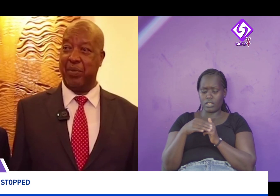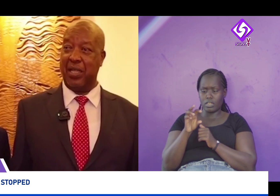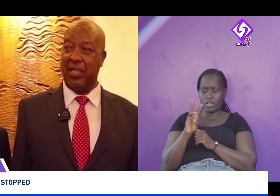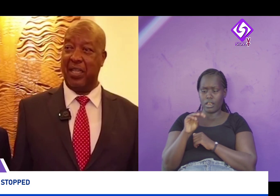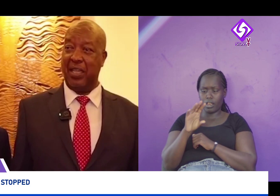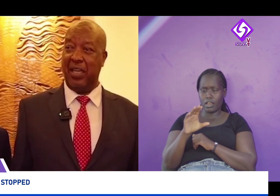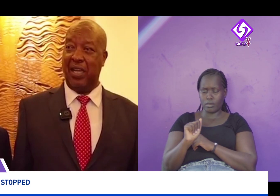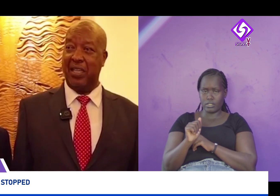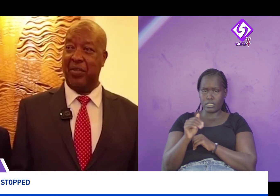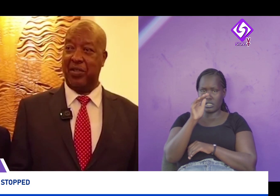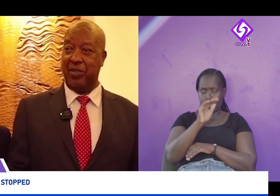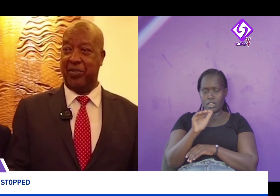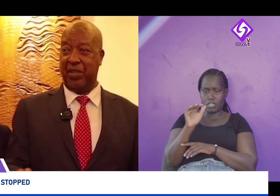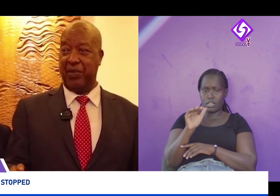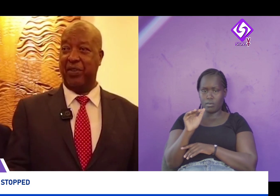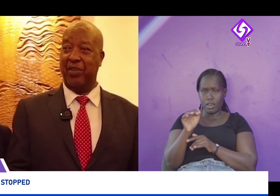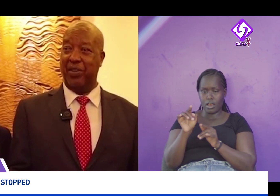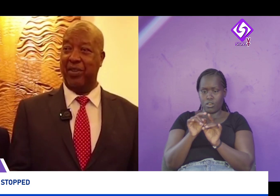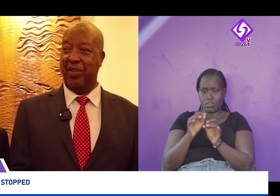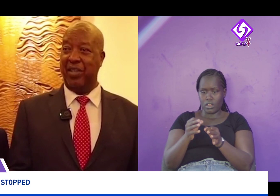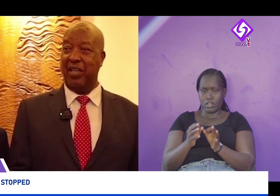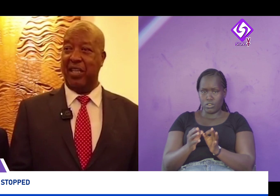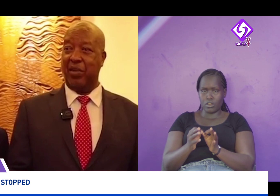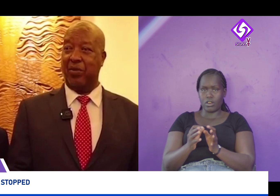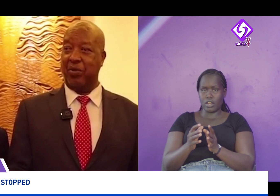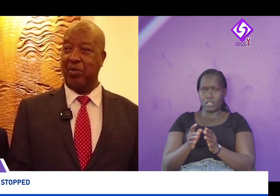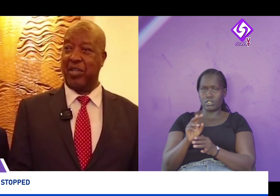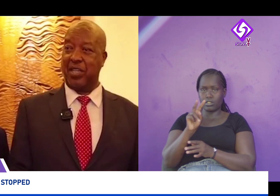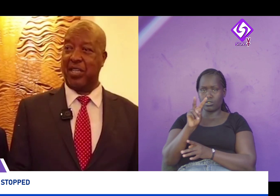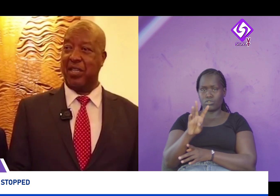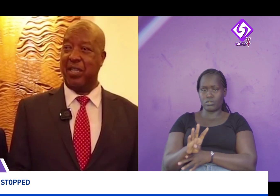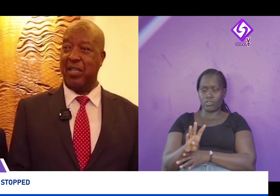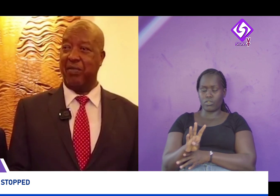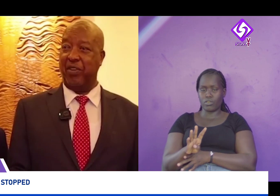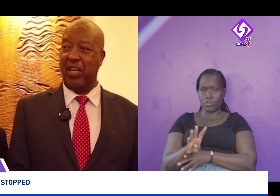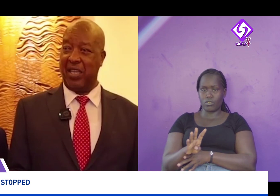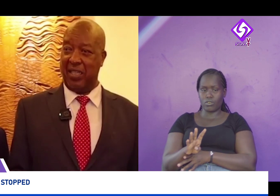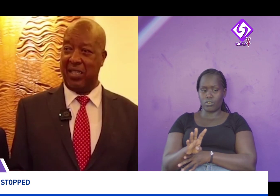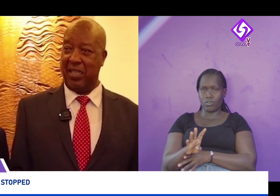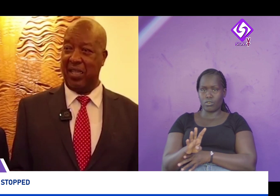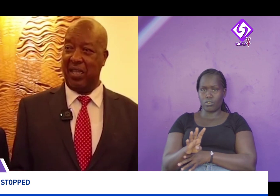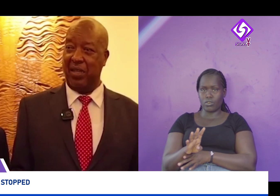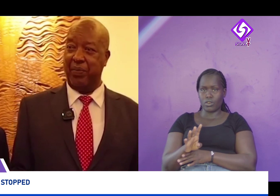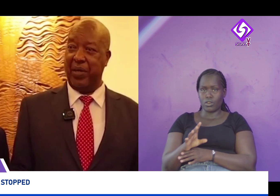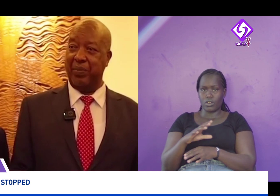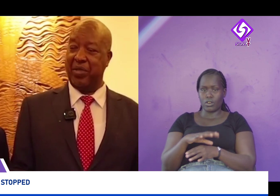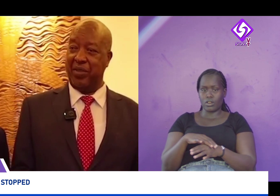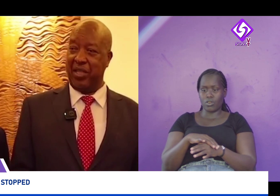assembly and the threshold is 24. They crooked 4 others by